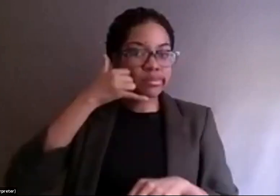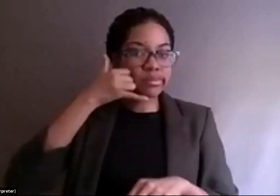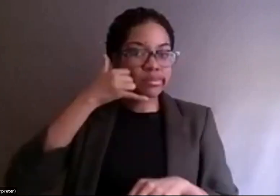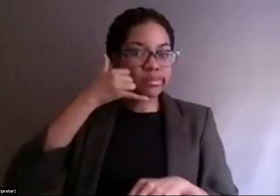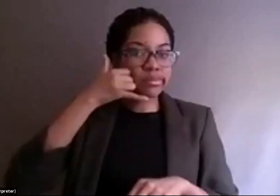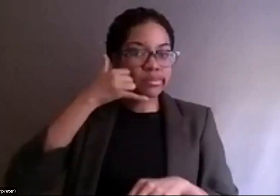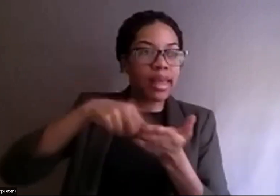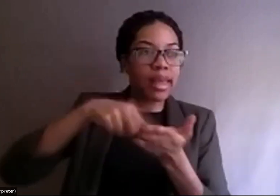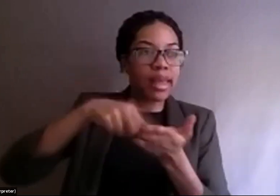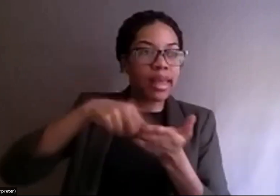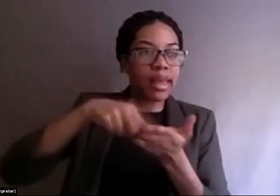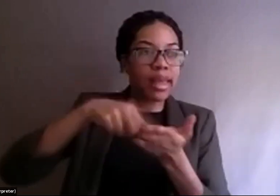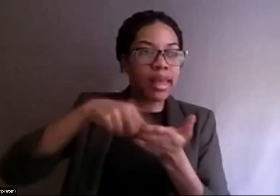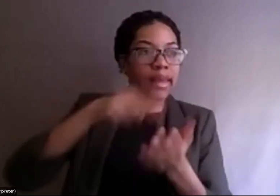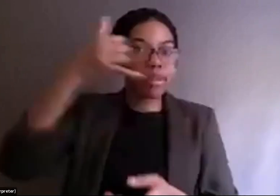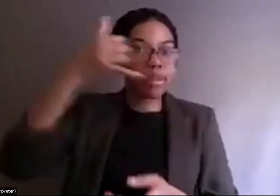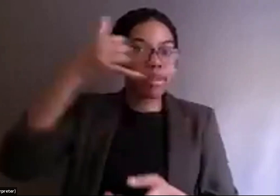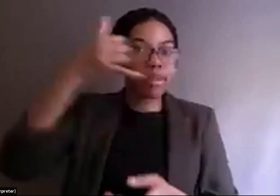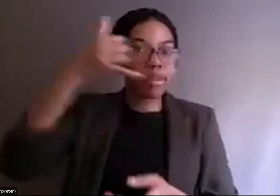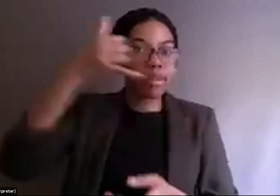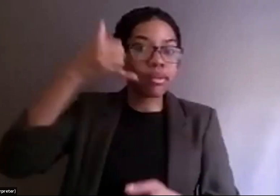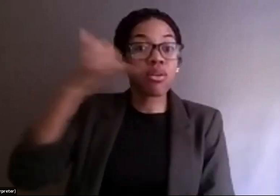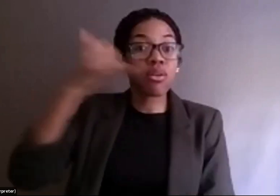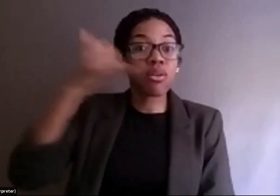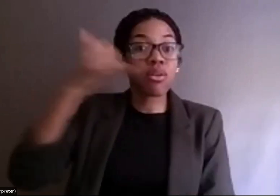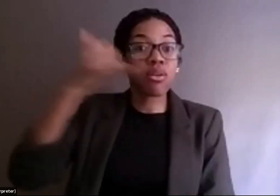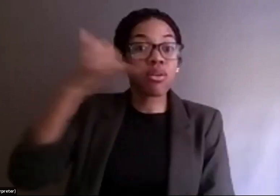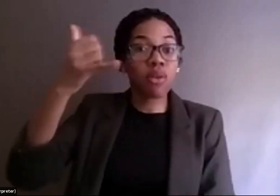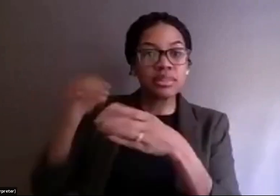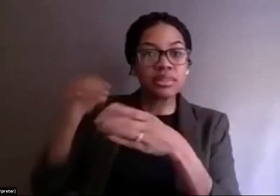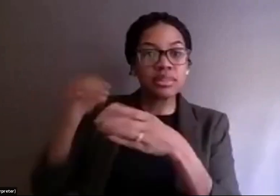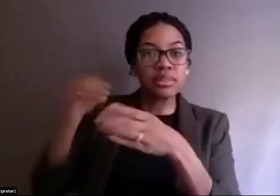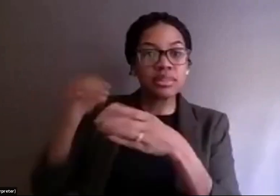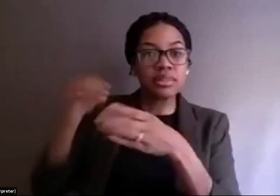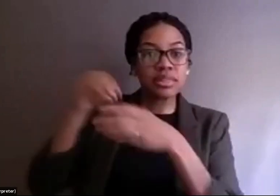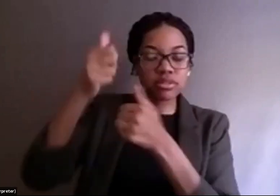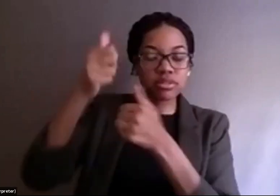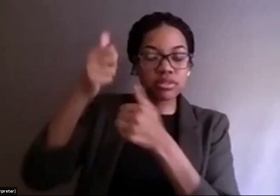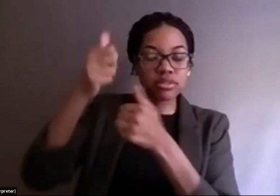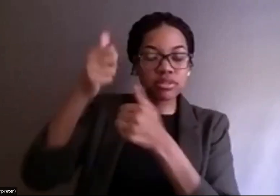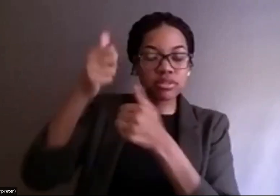Department, in the administration. And I kept calling. And then finally,